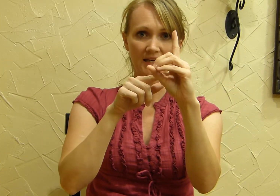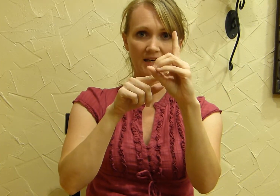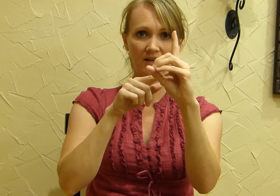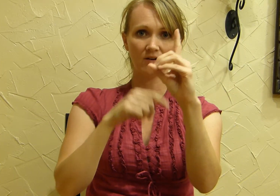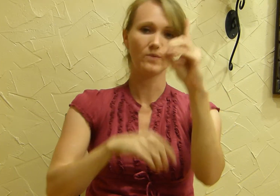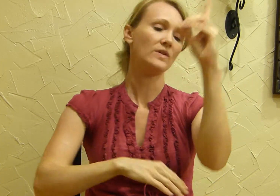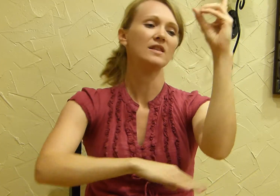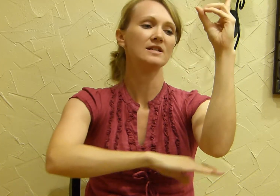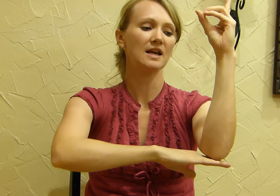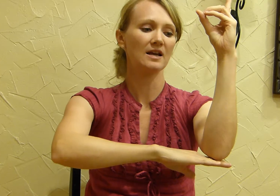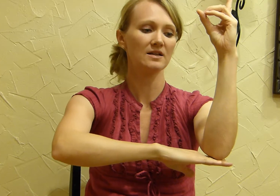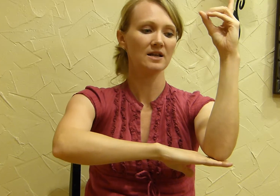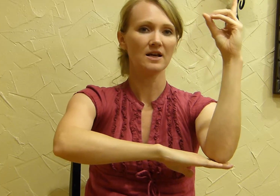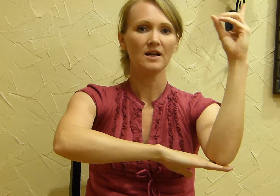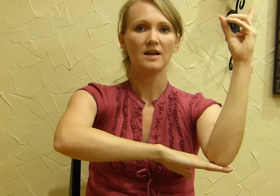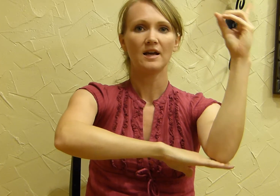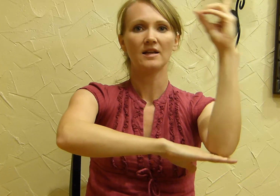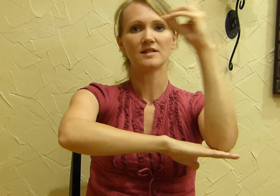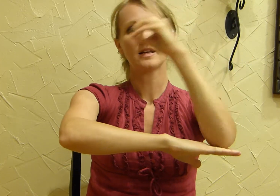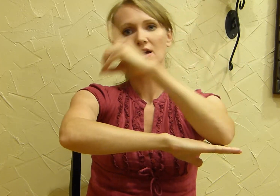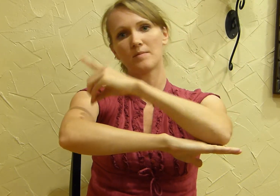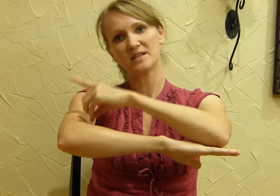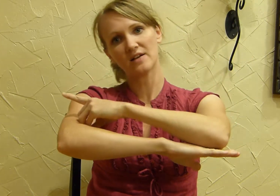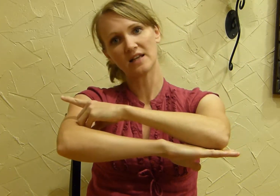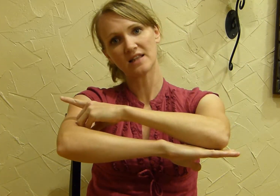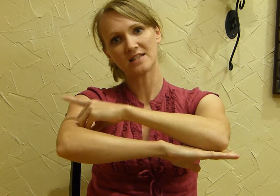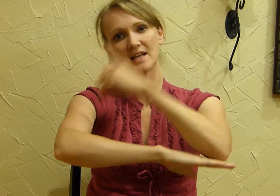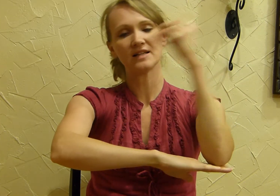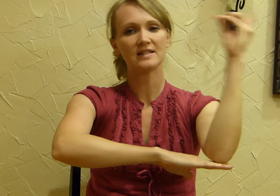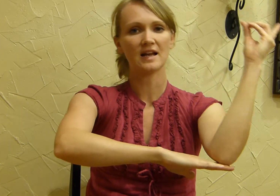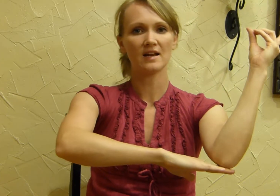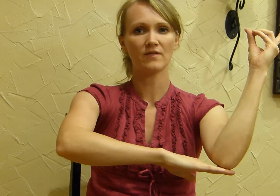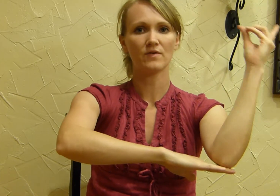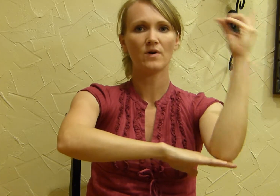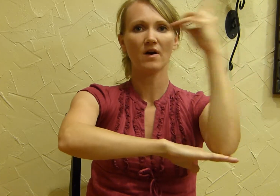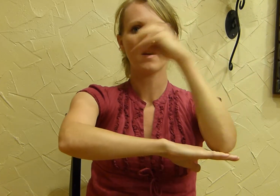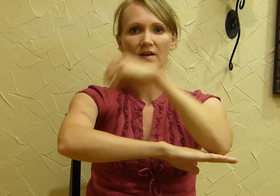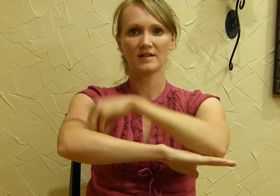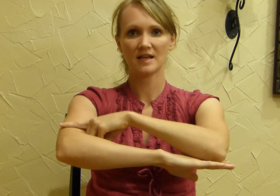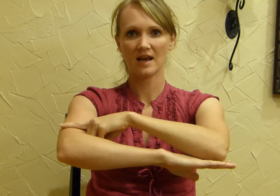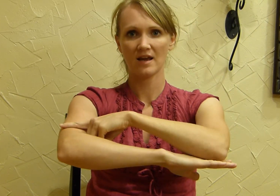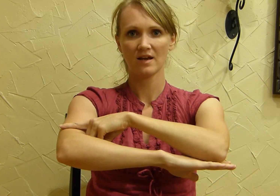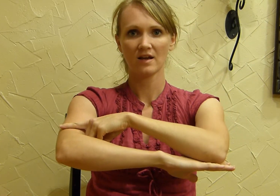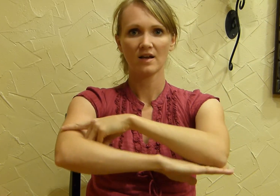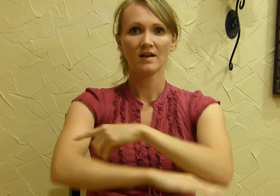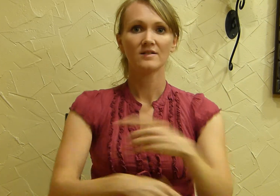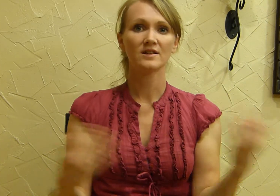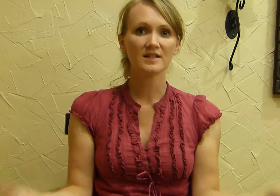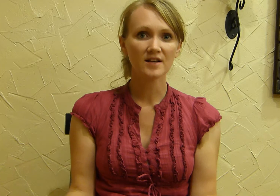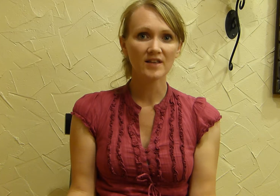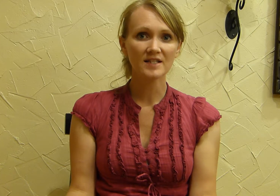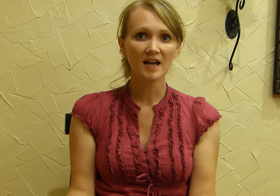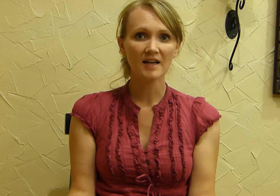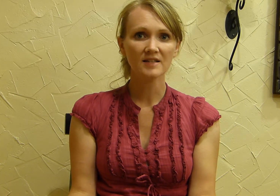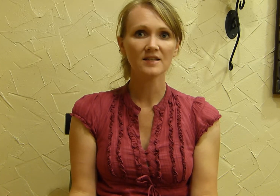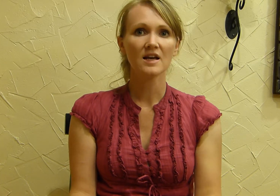D with this hand, and it's going to come down like the sun is setting for our day. So that's all the signs.